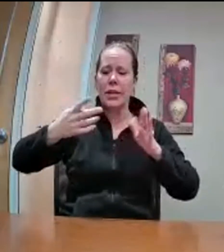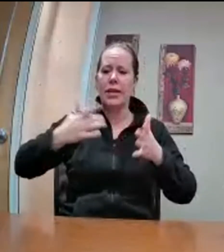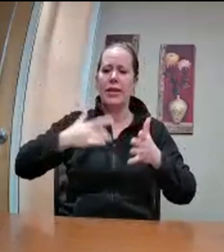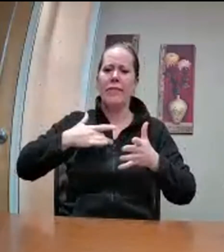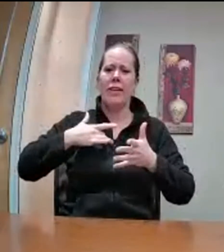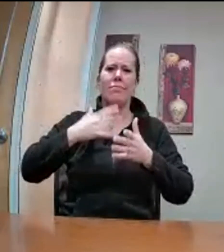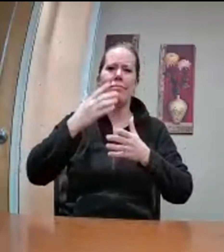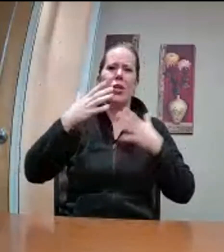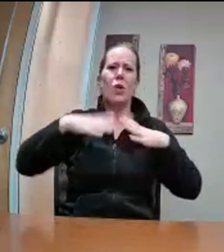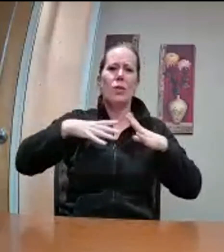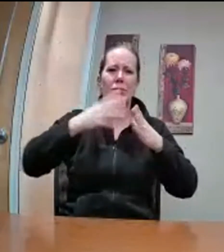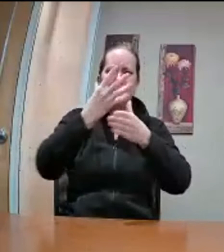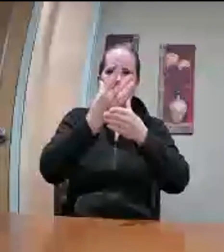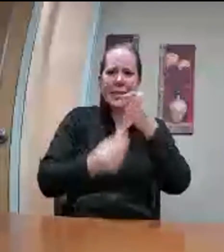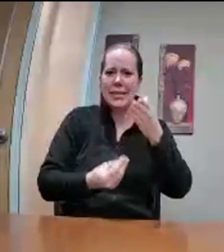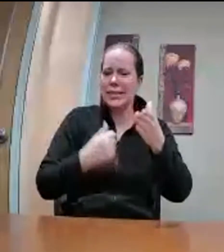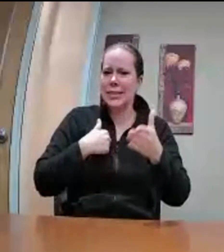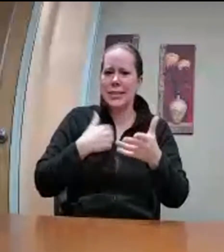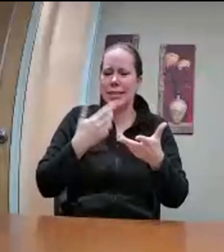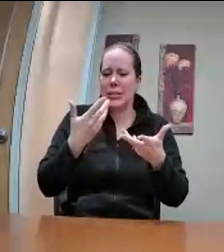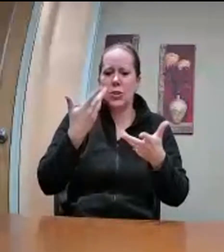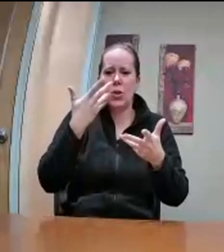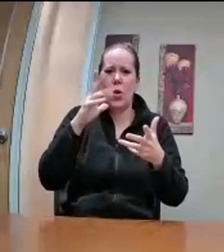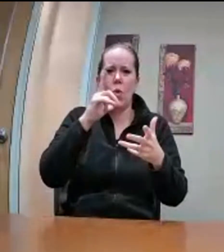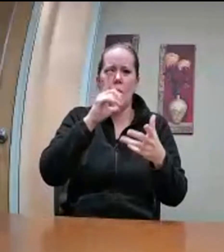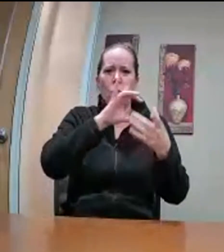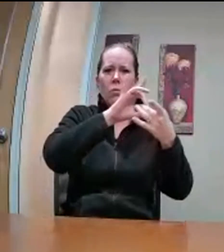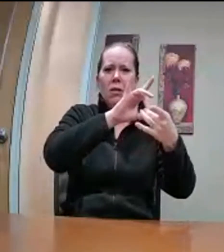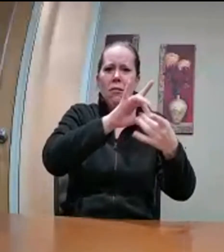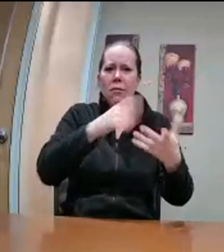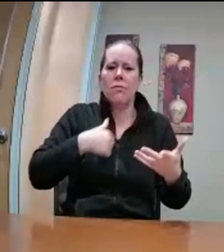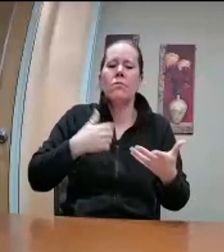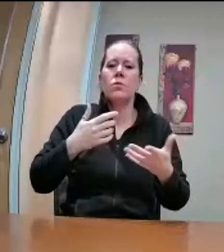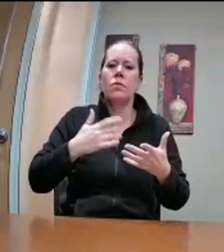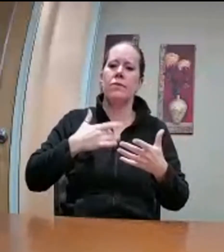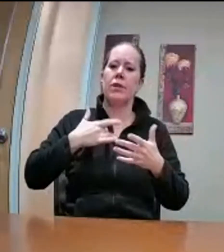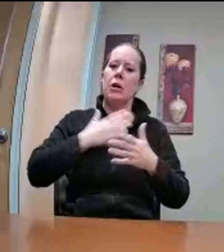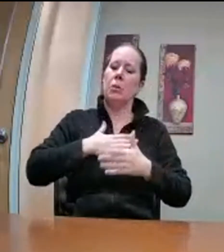in the wash, then we don't know to who it belongs to.